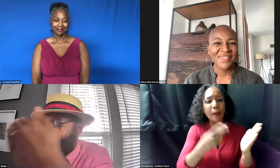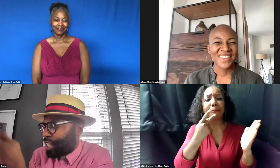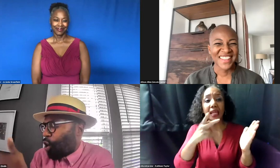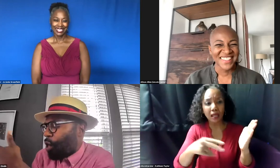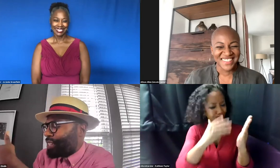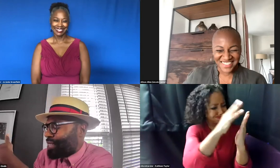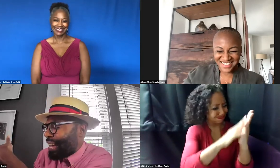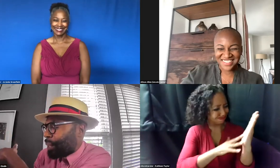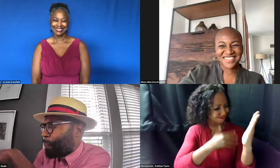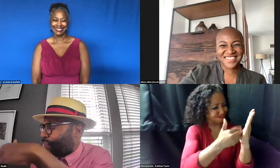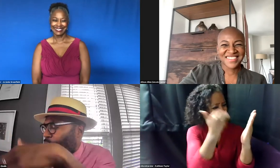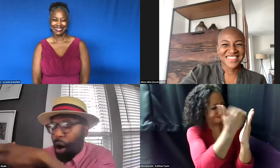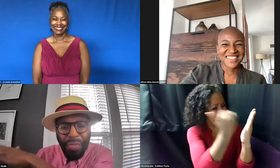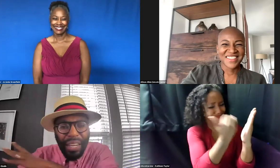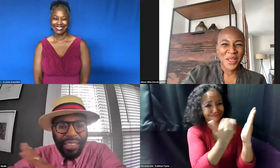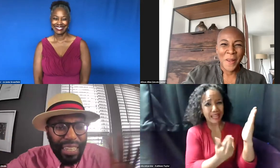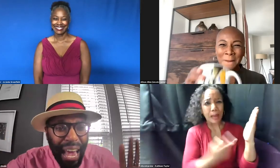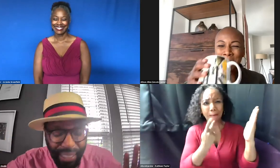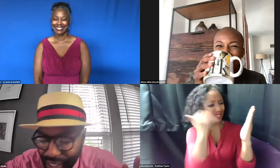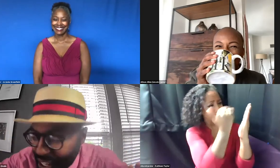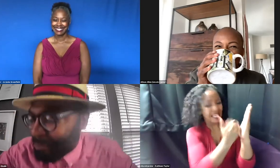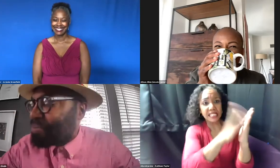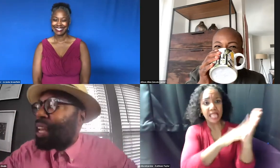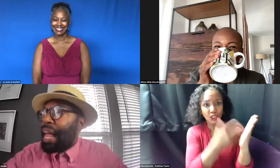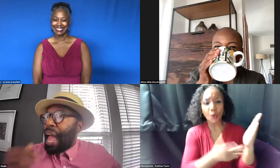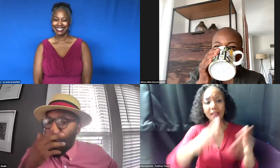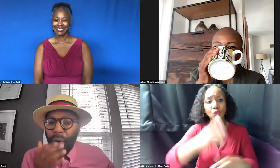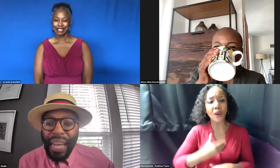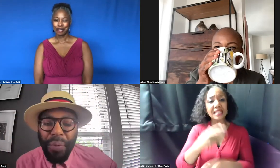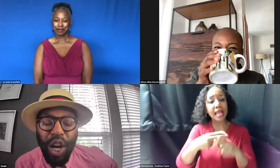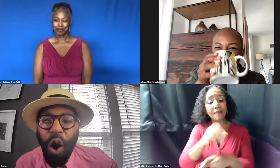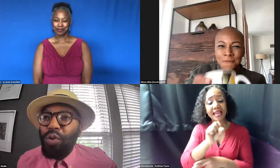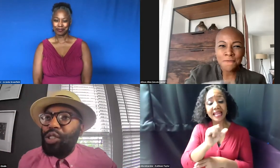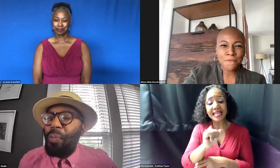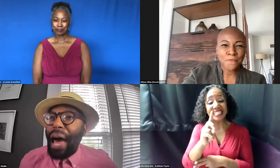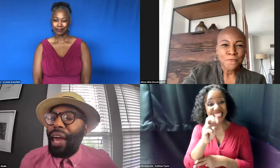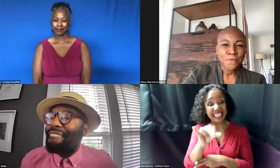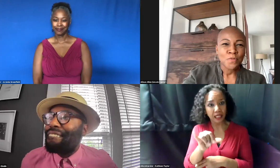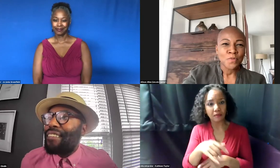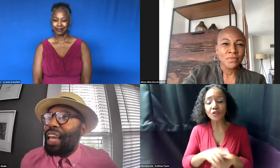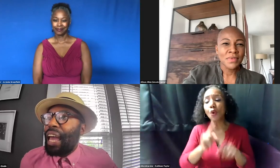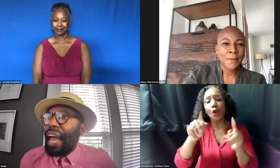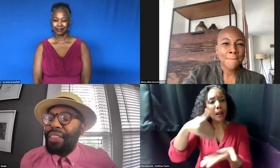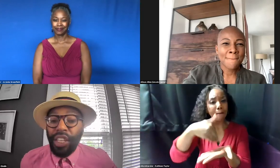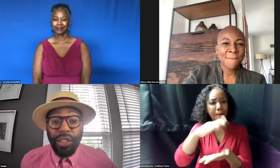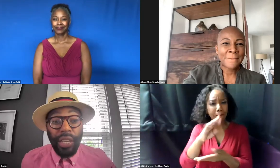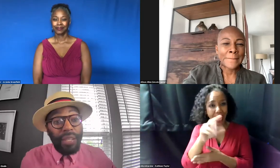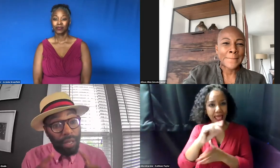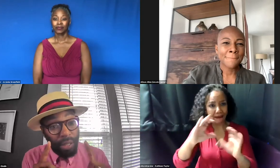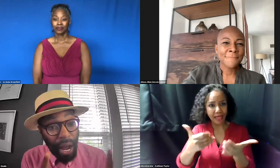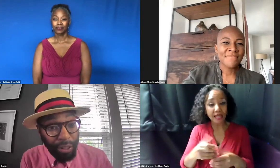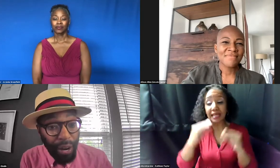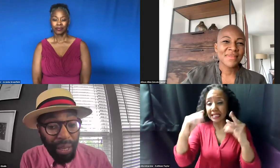color. And it's all these things in pink for all the things that Sydney has to get done. And one day we go to ballet and the teacher